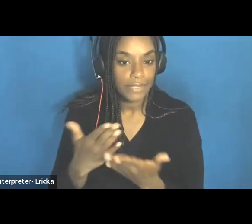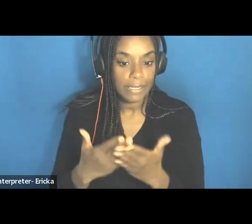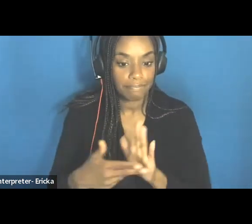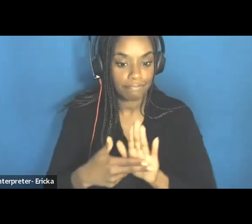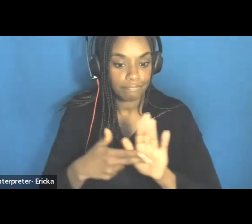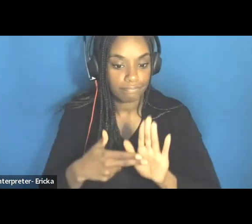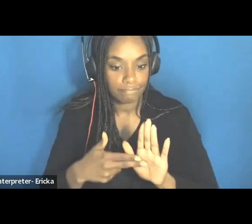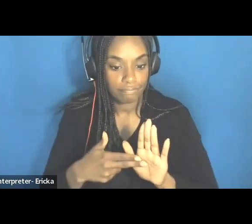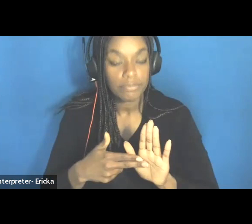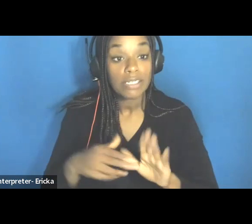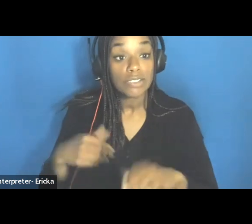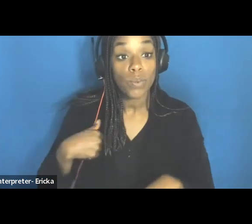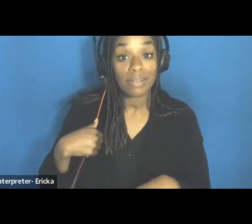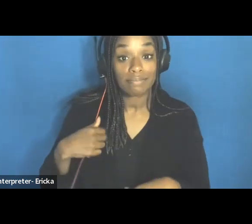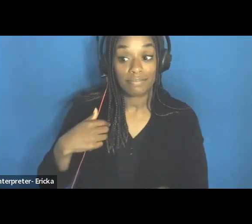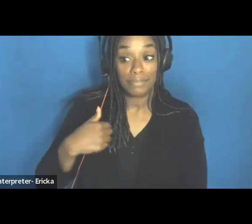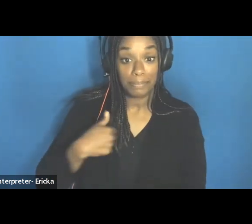the carjacking and the shooting,